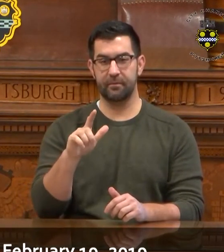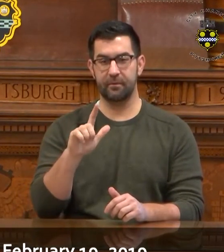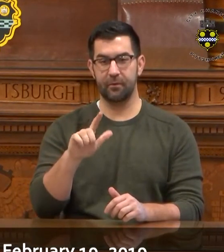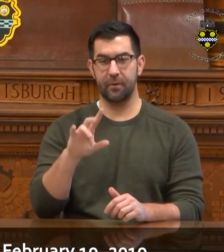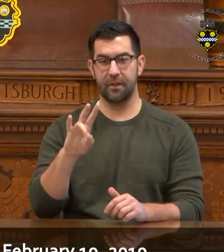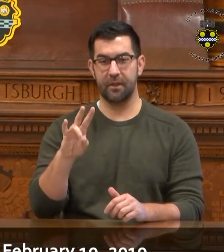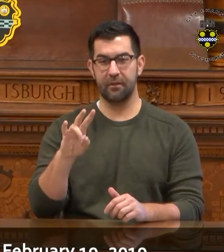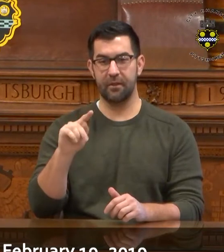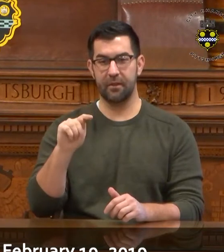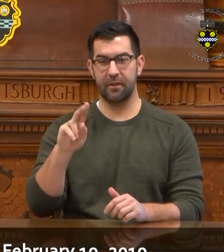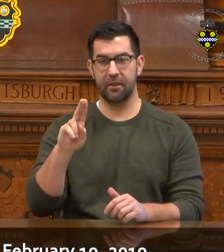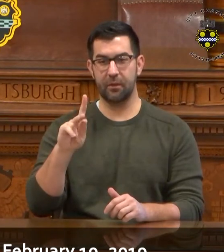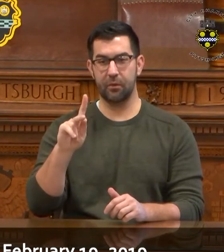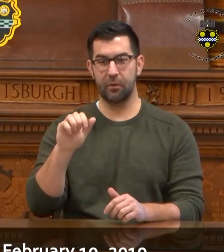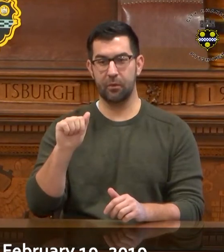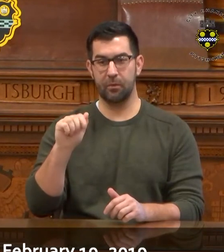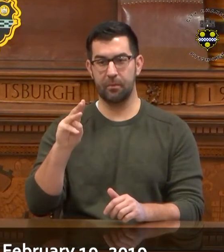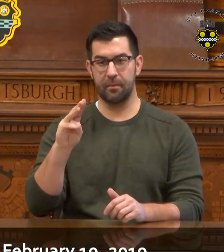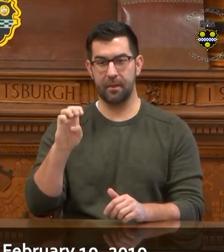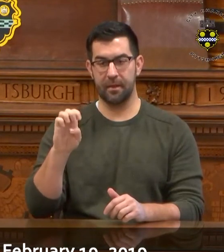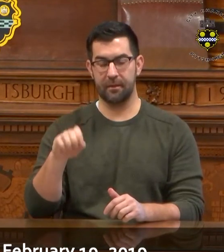27 Tecumseh,